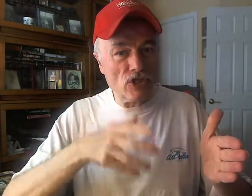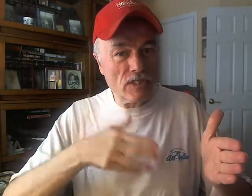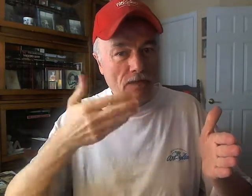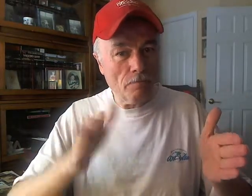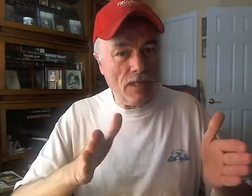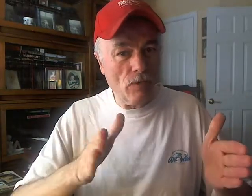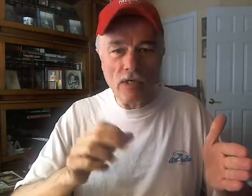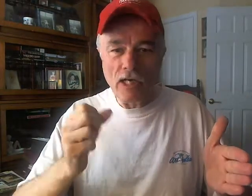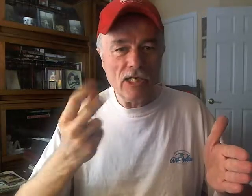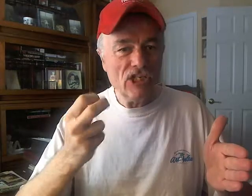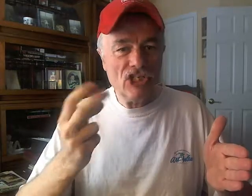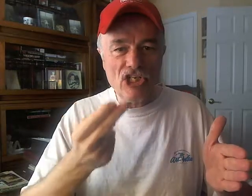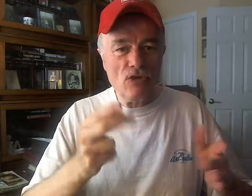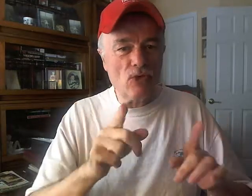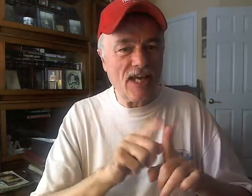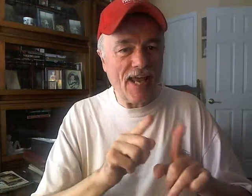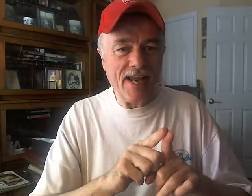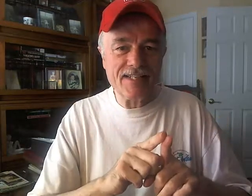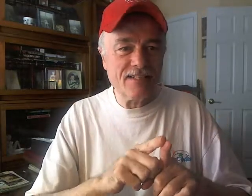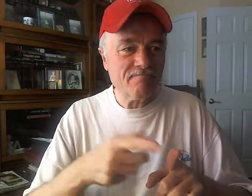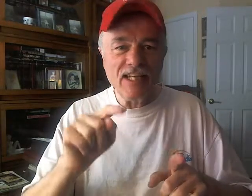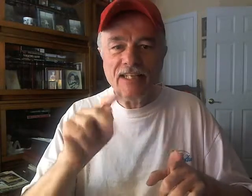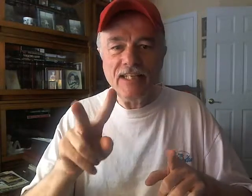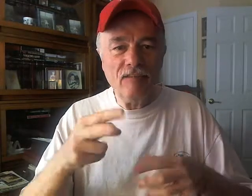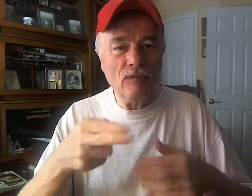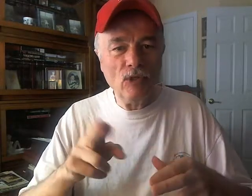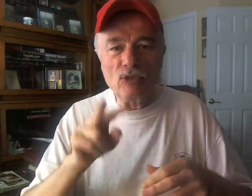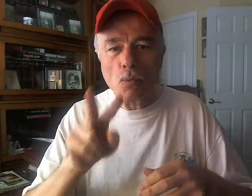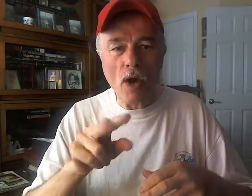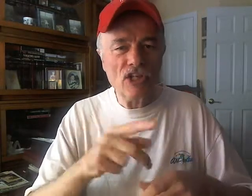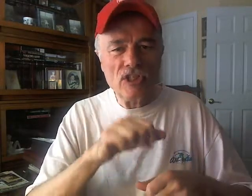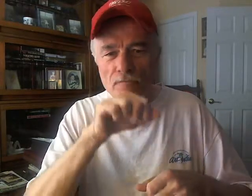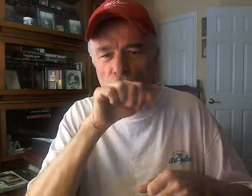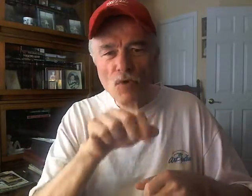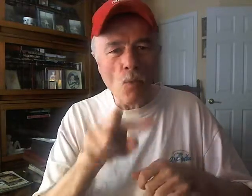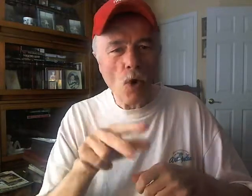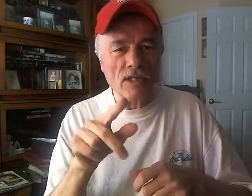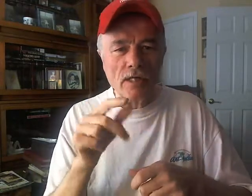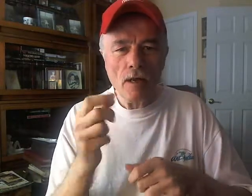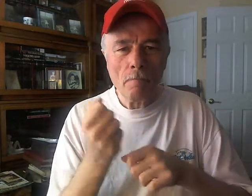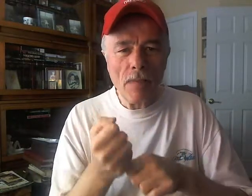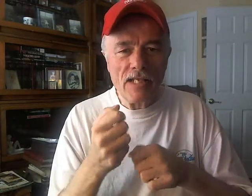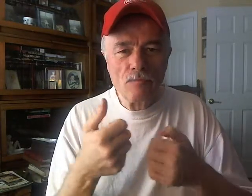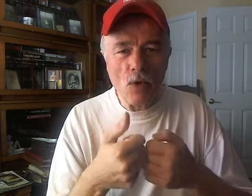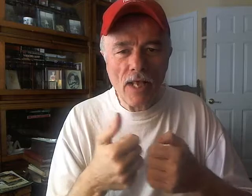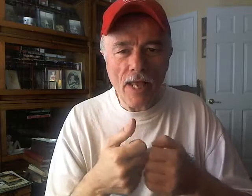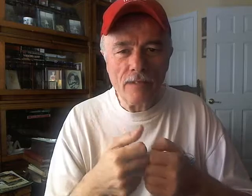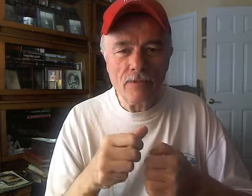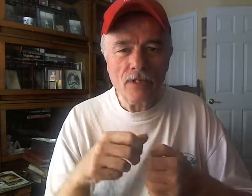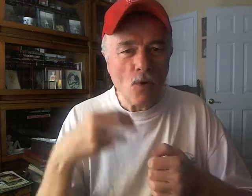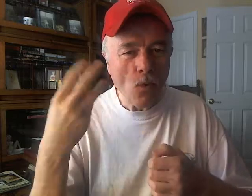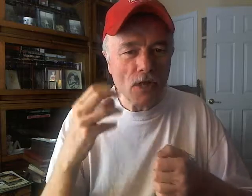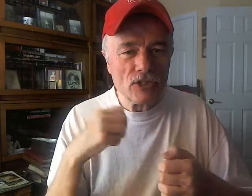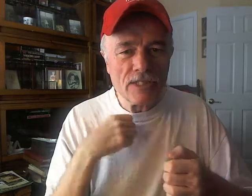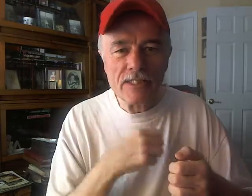thing Nina she used as a TV news watching was baseball game, was a